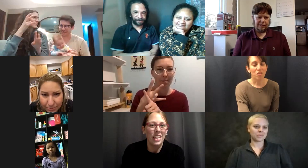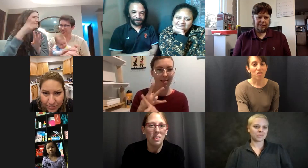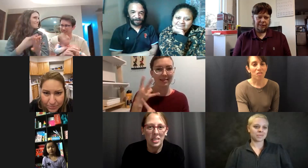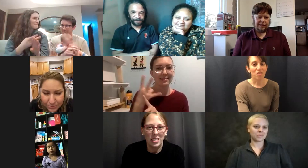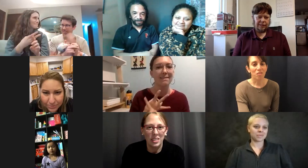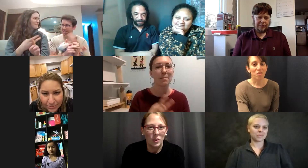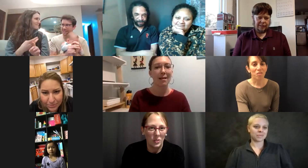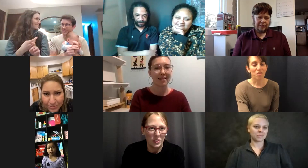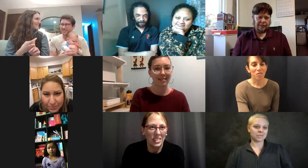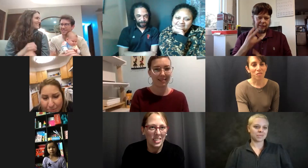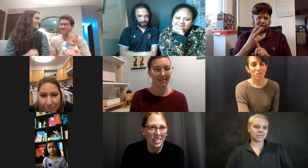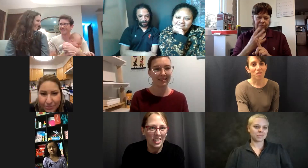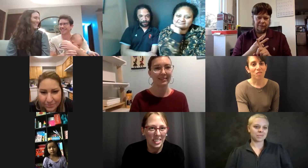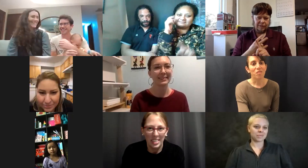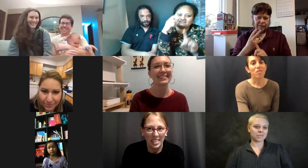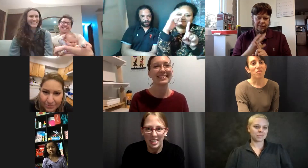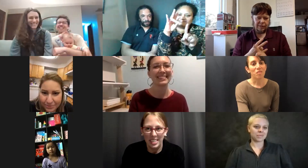She's 8 months old.